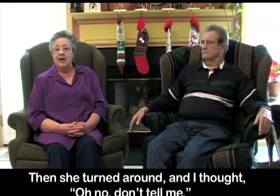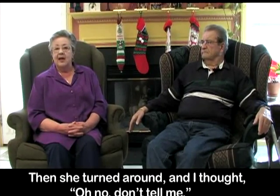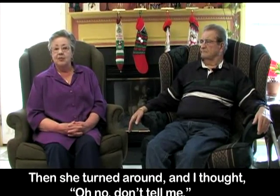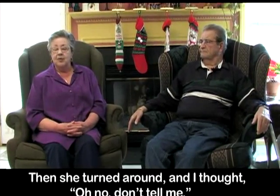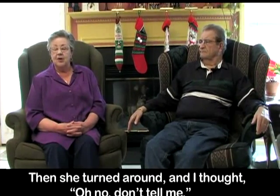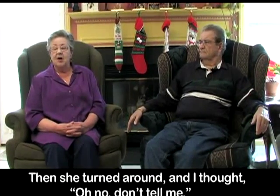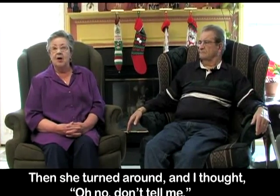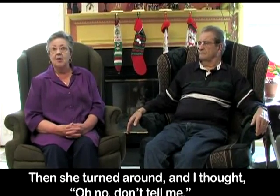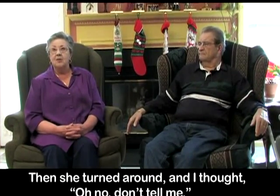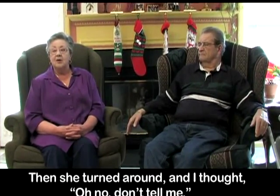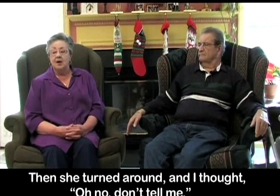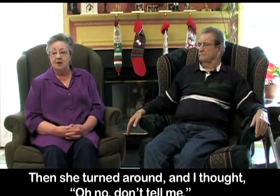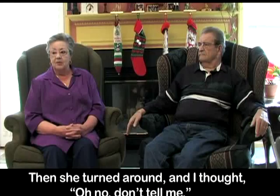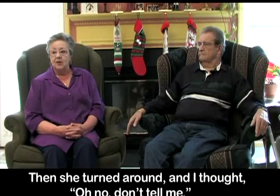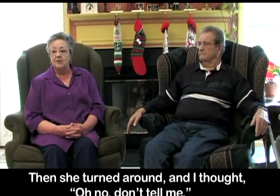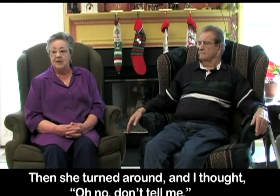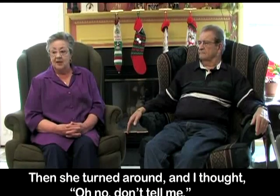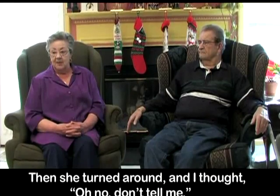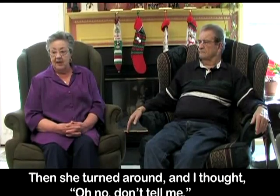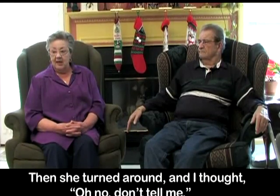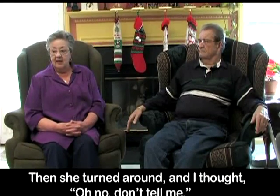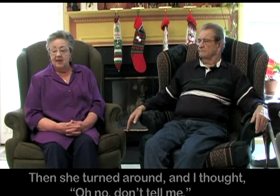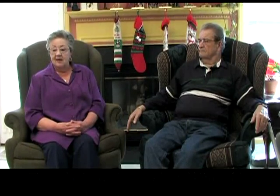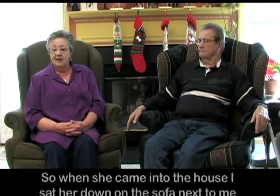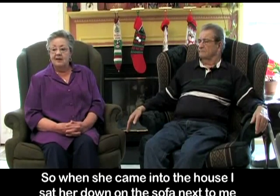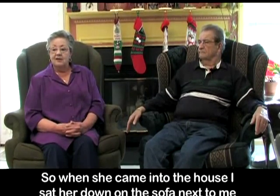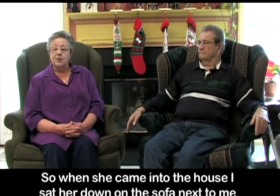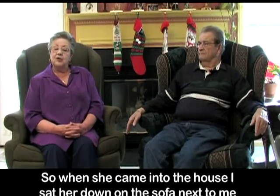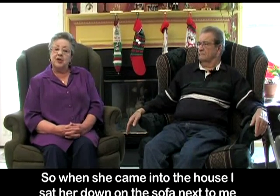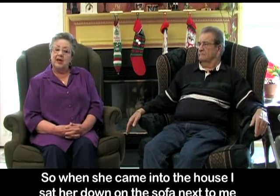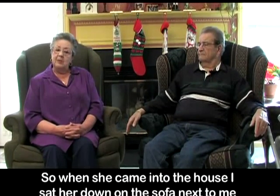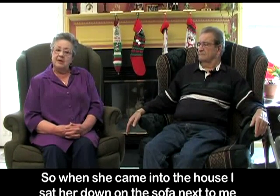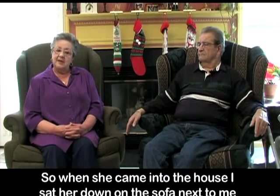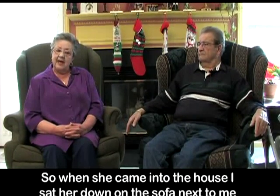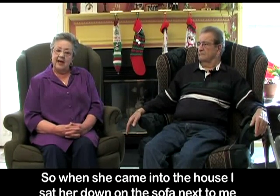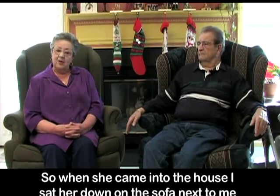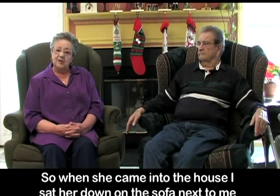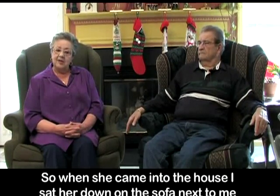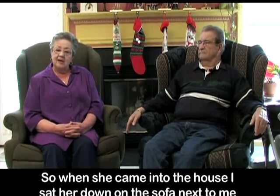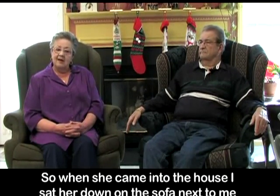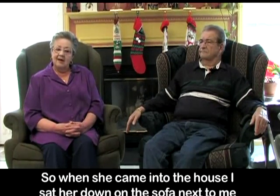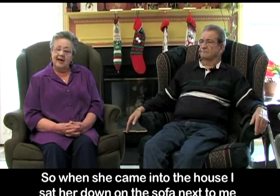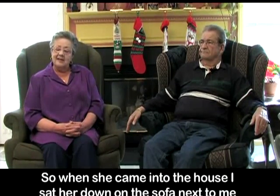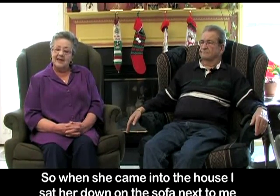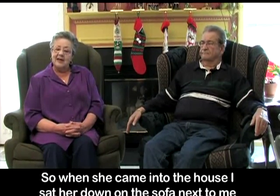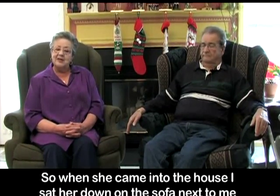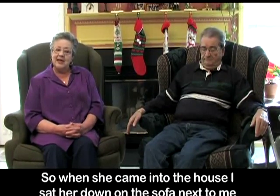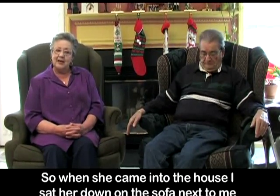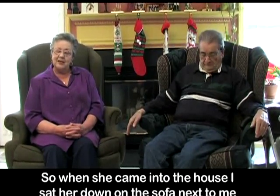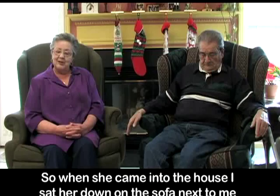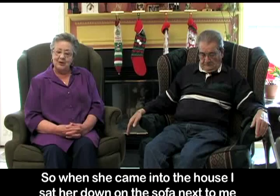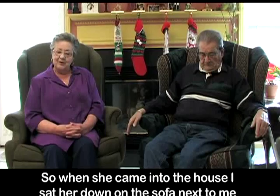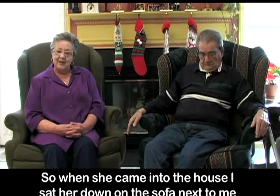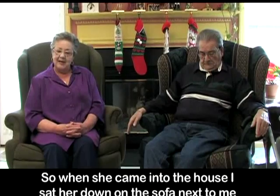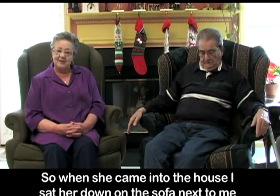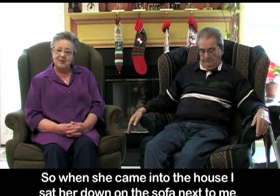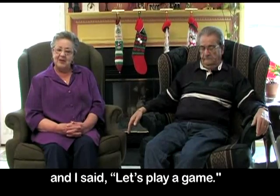I thought, "Oh no, don't tell me." So when she came into the house, I sat her down on the sofa next to me, and I